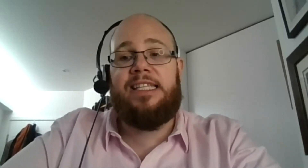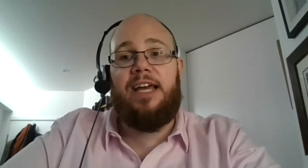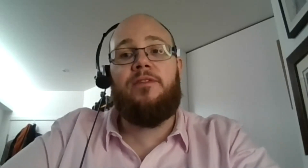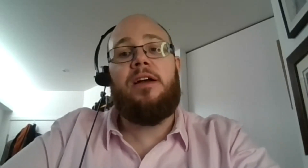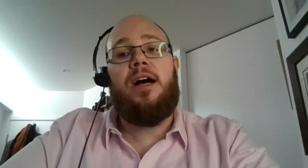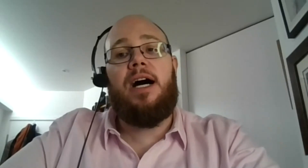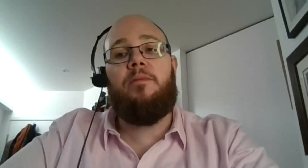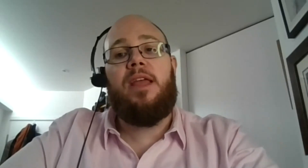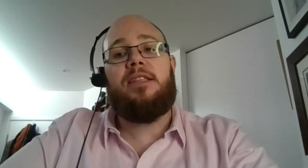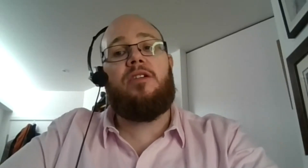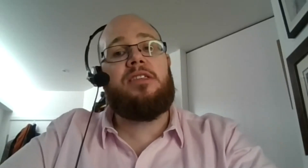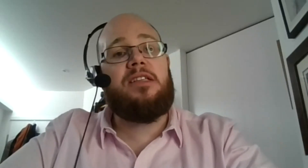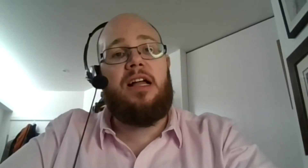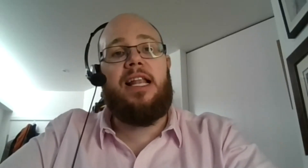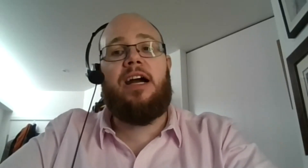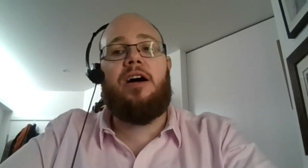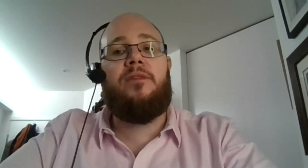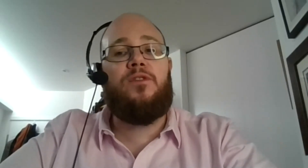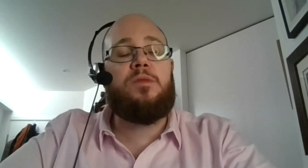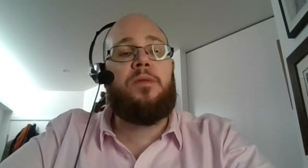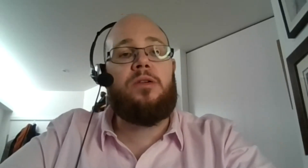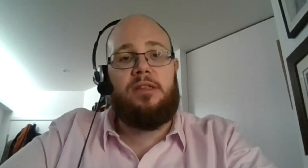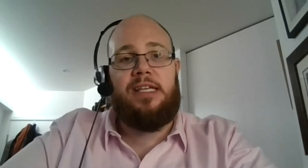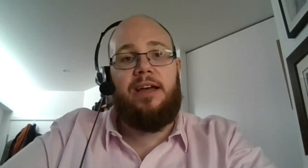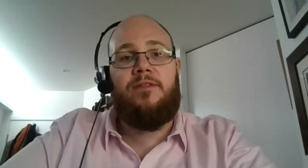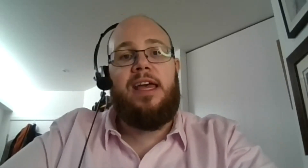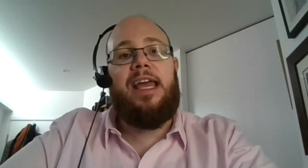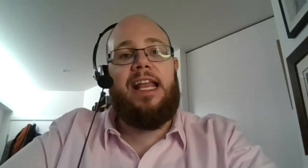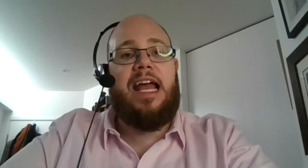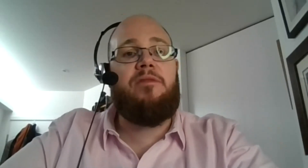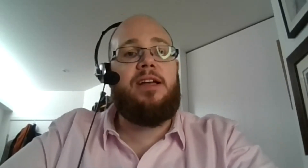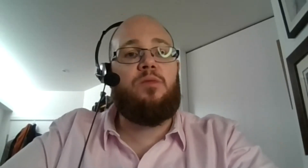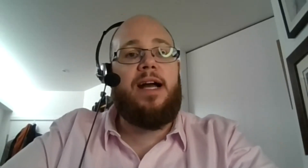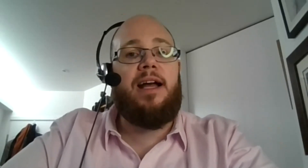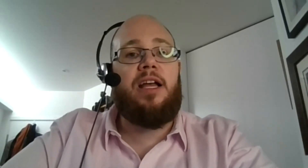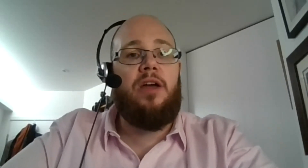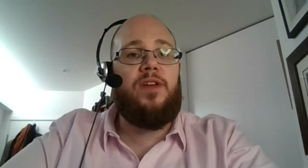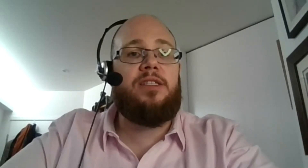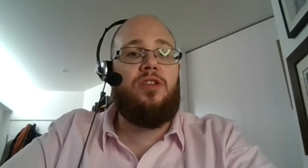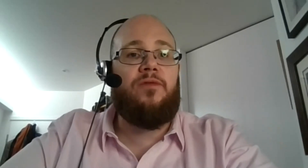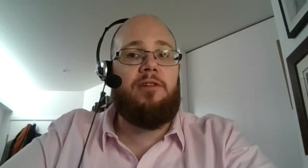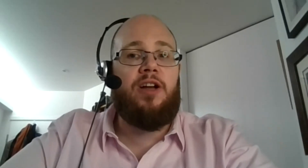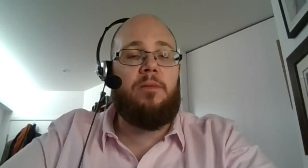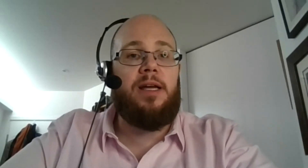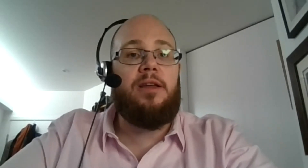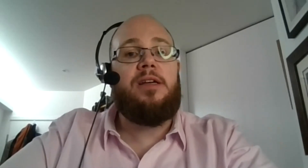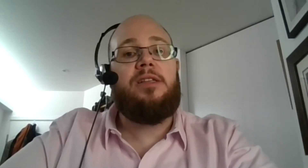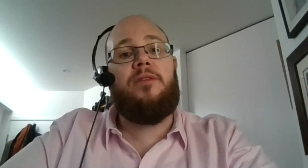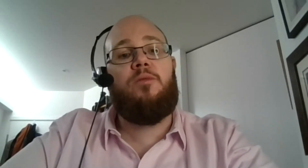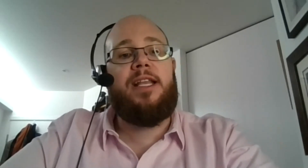negative. It's got a slightly higher false positive in areas where COVID's not very common. So if you went and